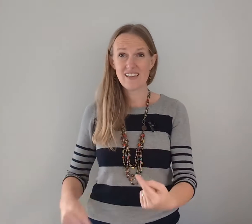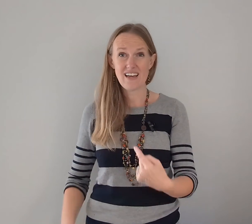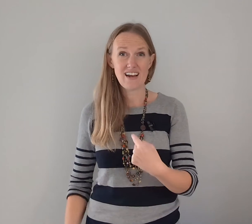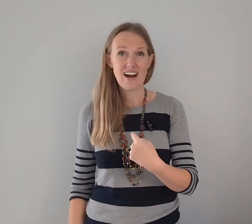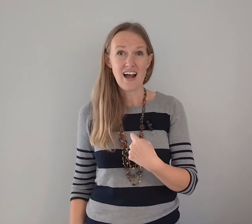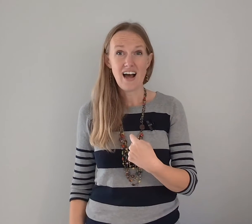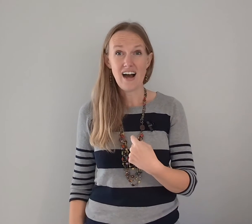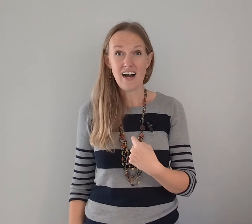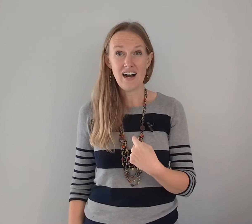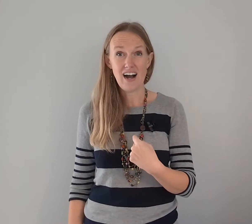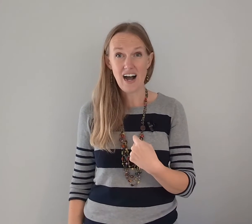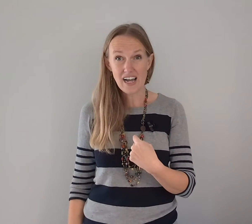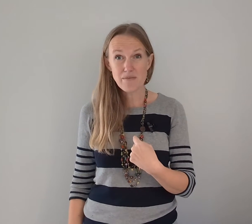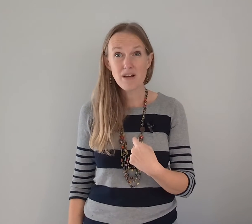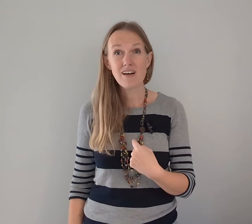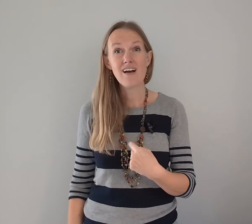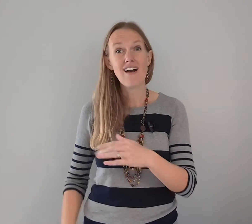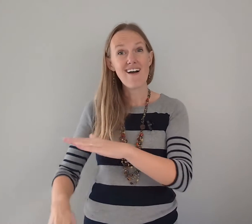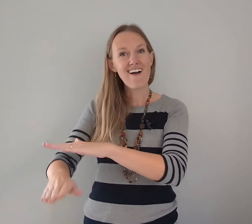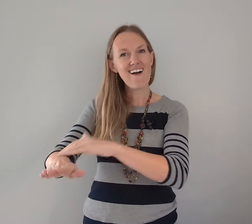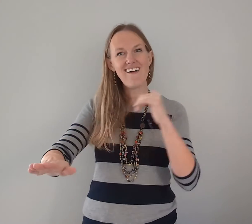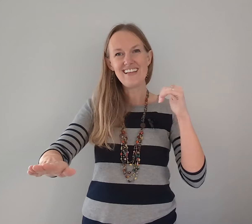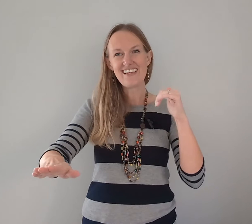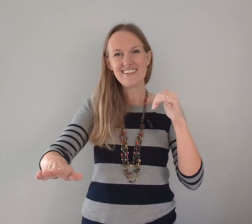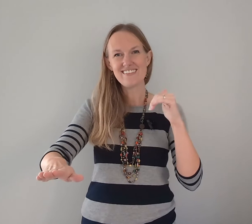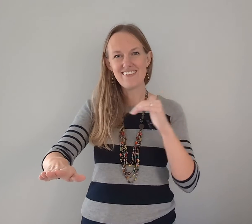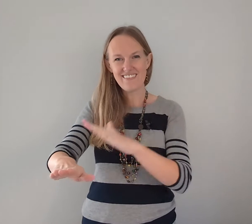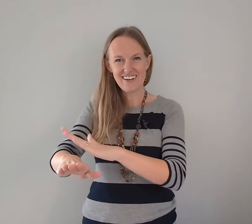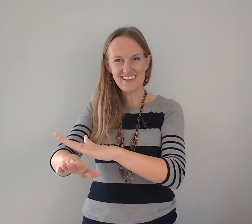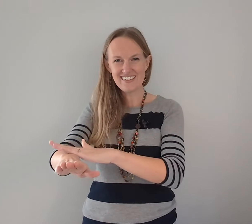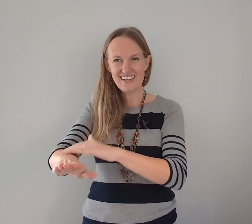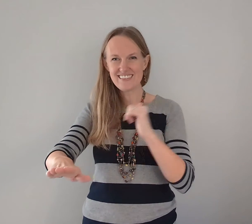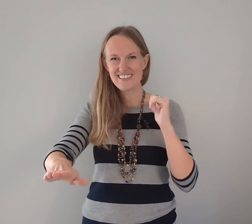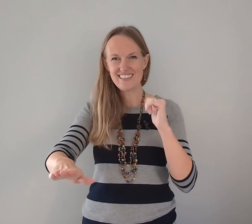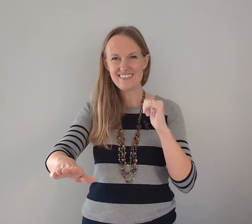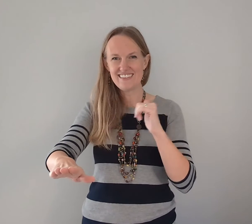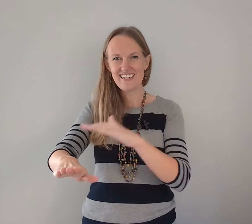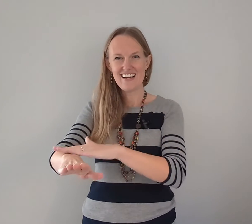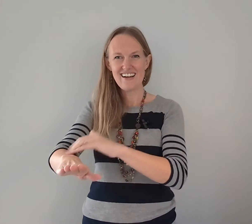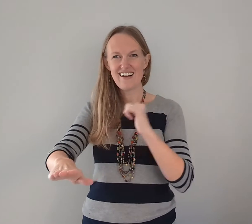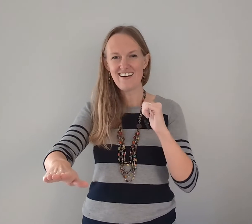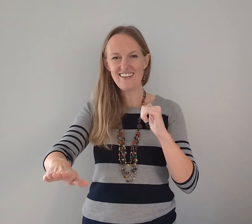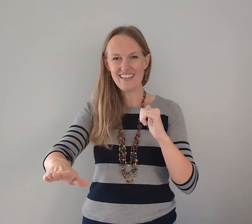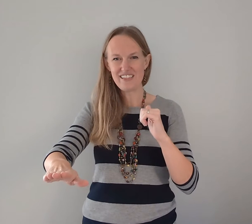that I'm calling. You've already learned that one too. Calling.